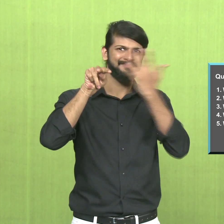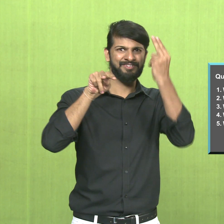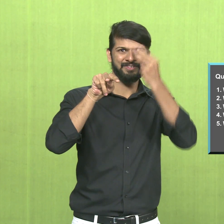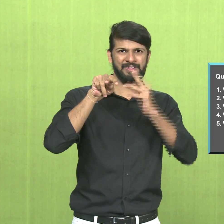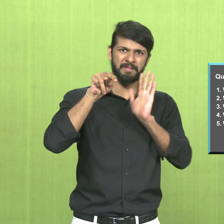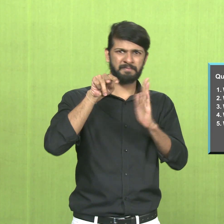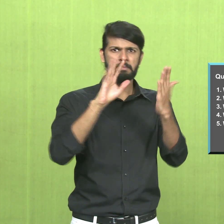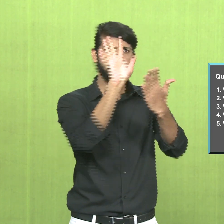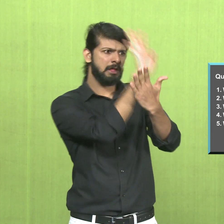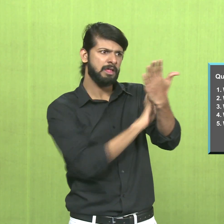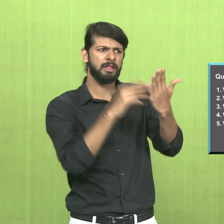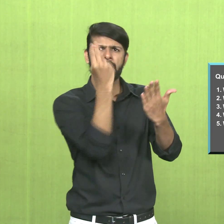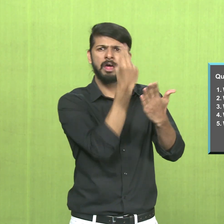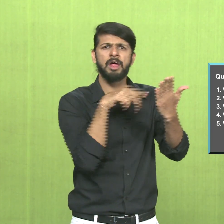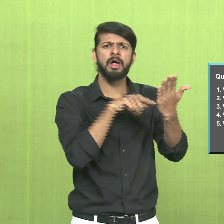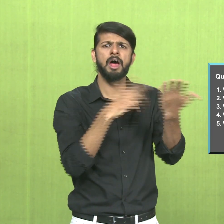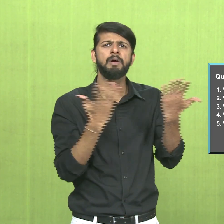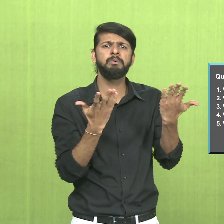what is the medium